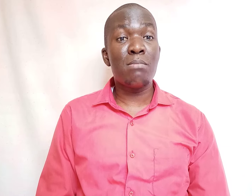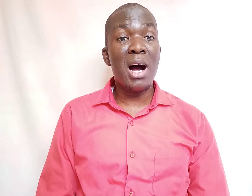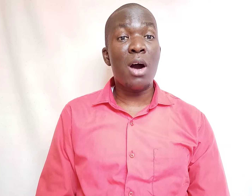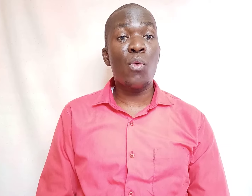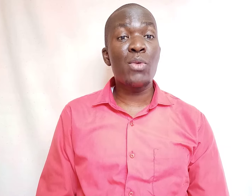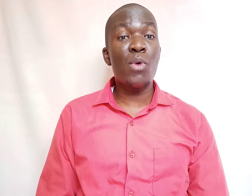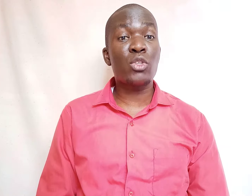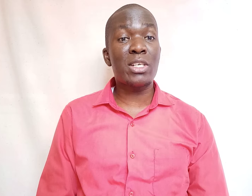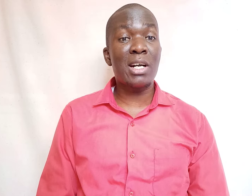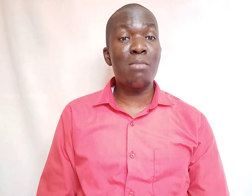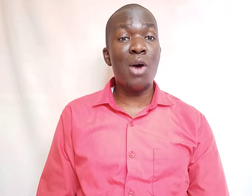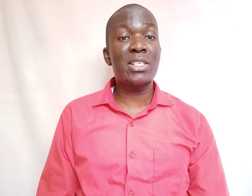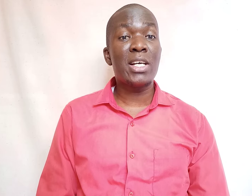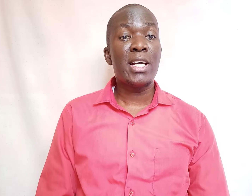Remember when we were talking about